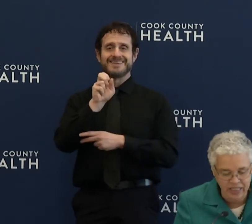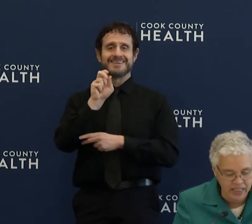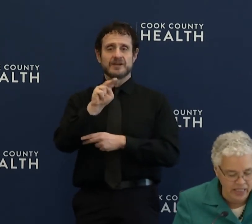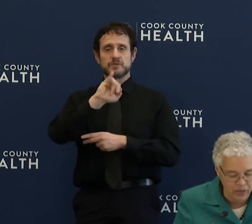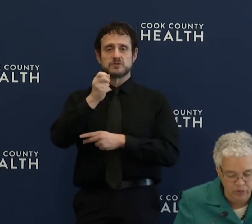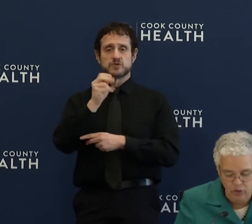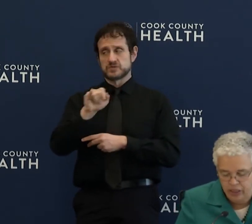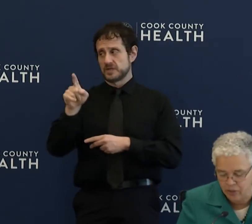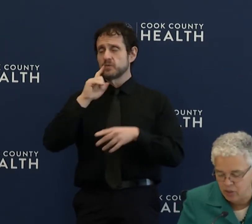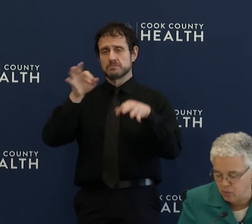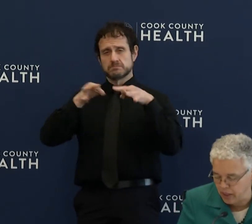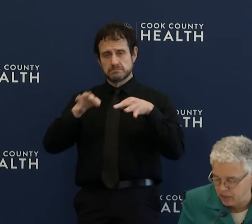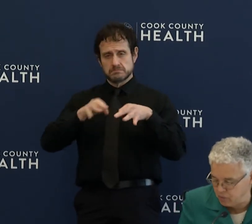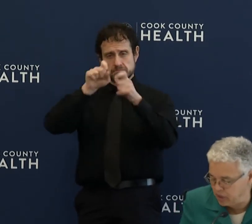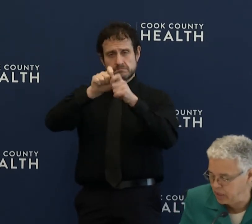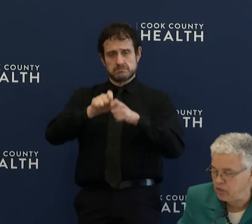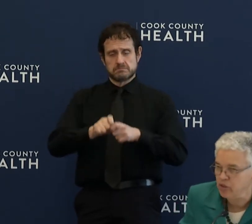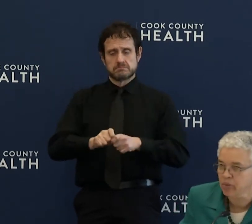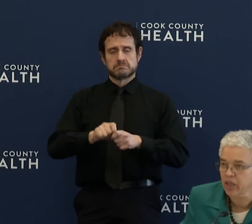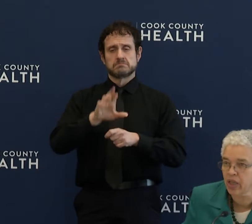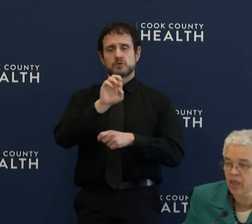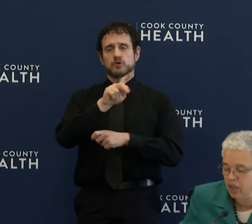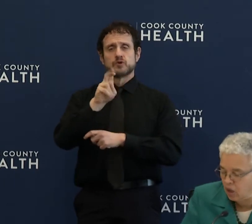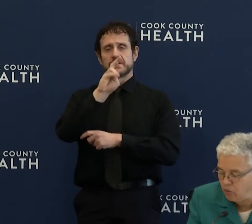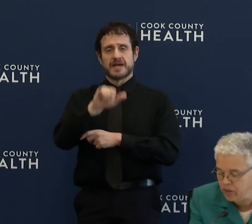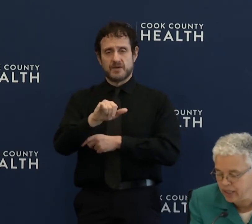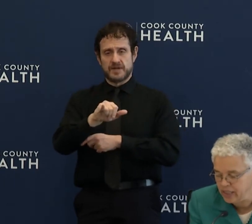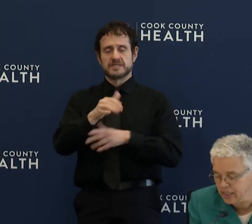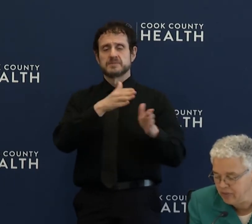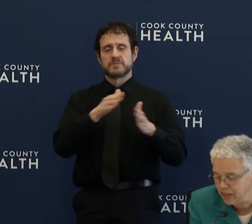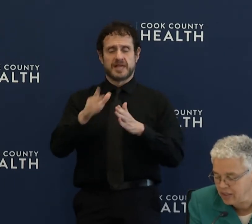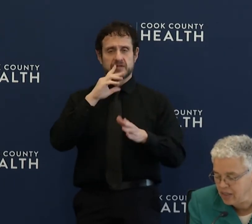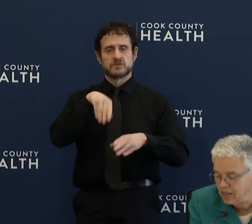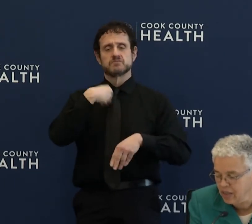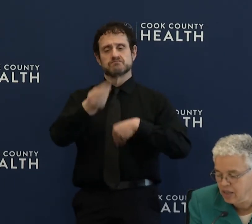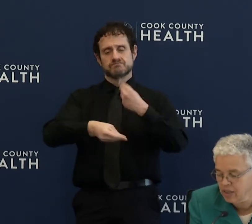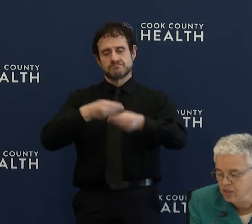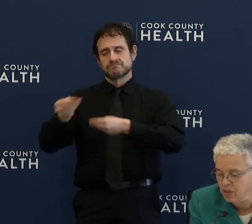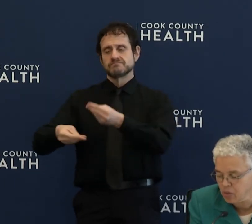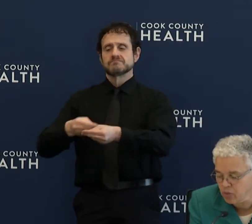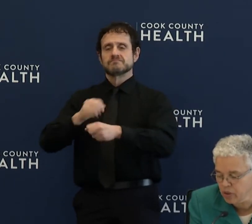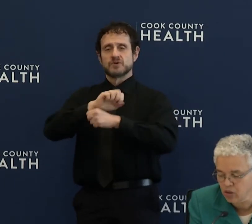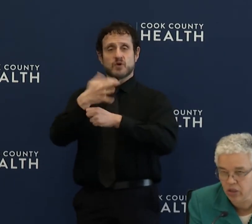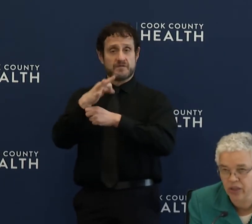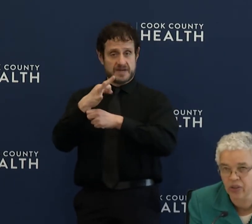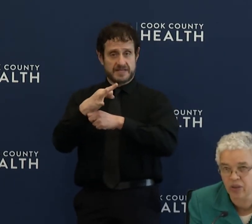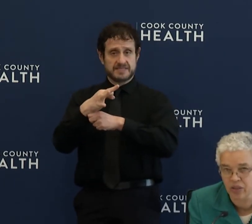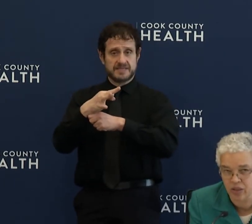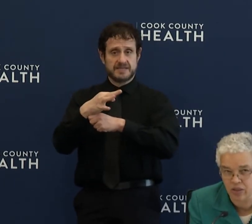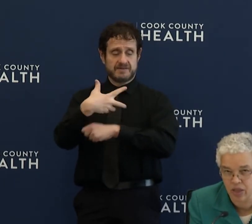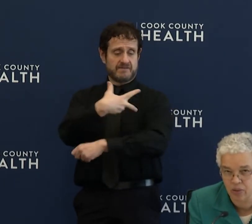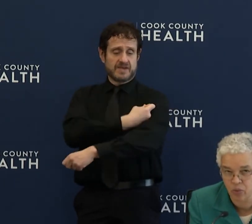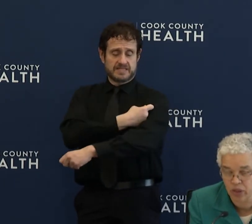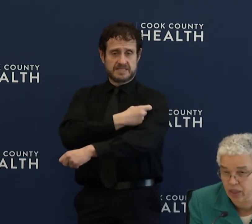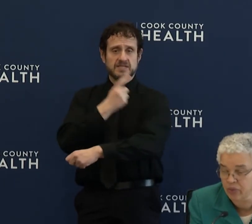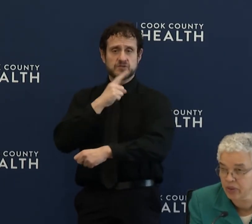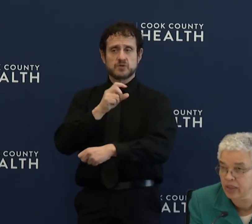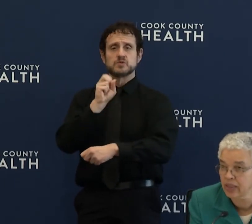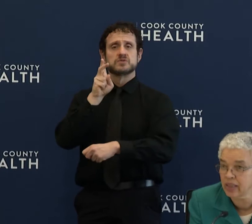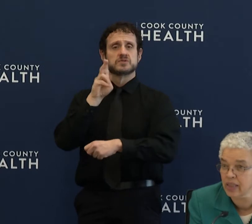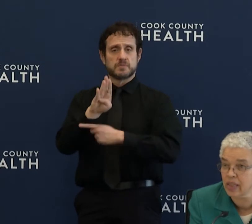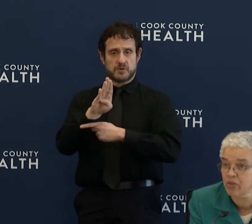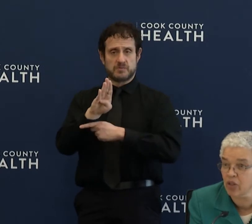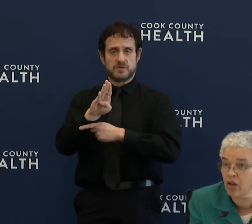provide the details of Cook County's plan to begin distributing COVID-19 vaccine to suburban Cook County residents. I would point out